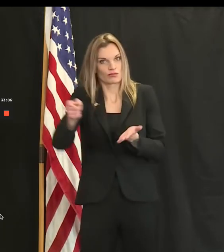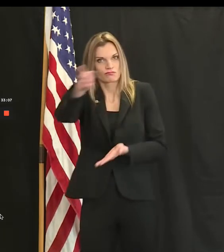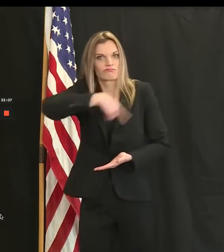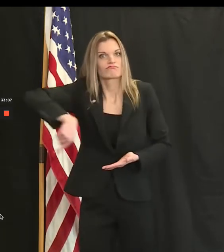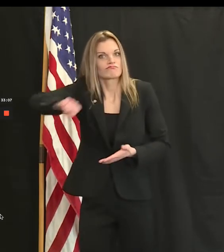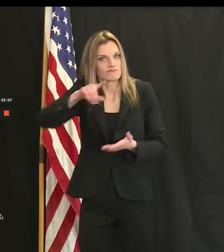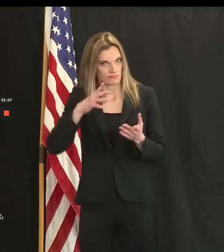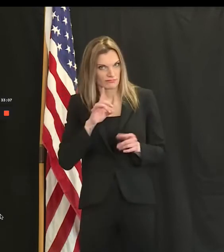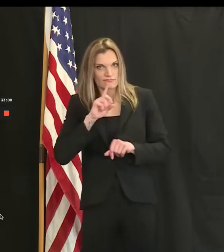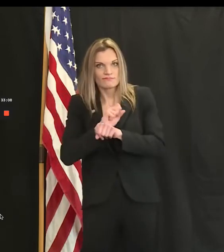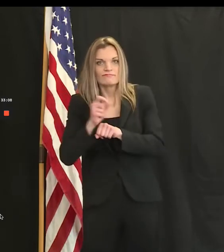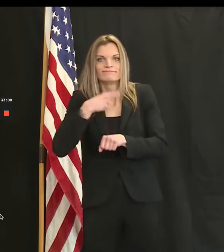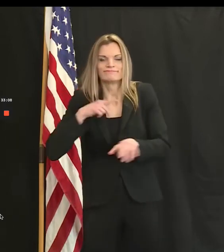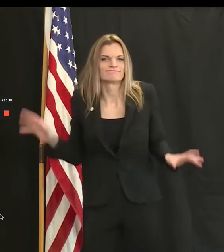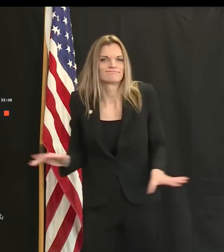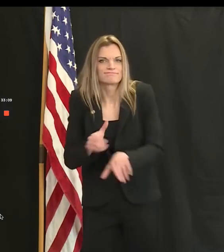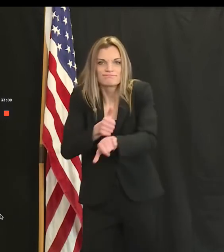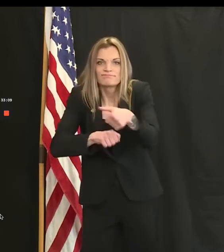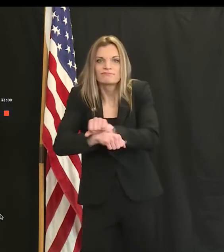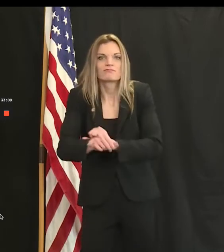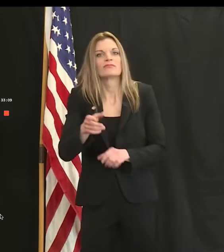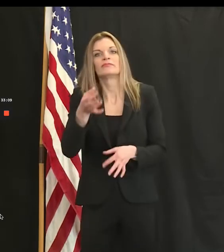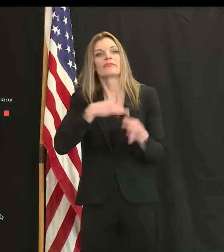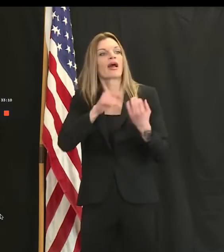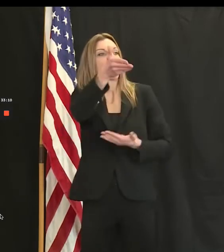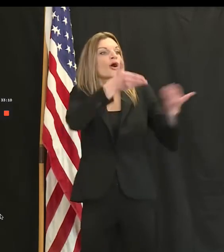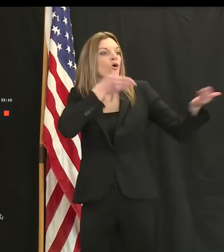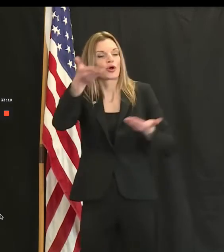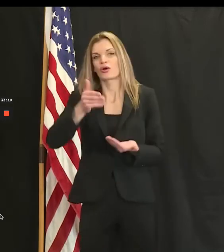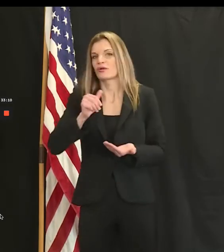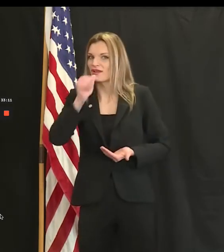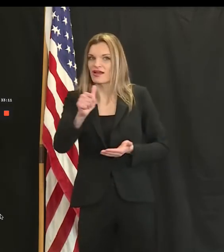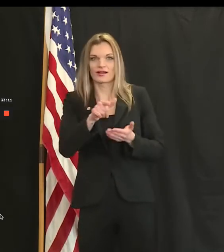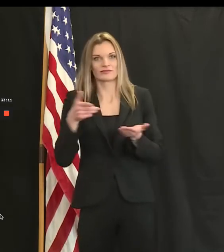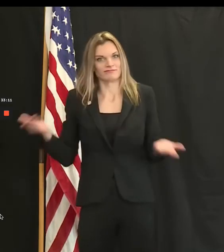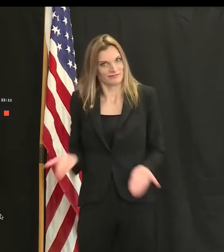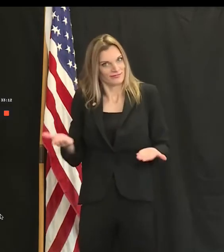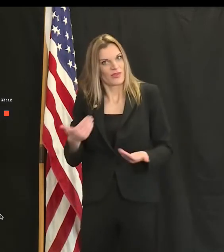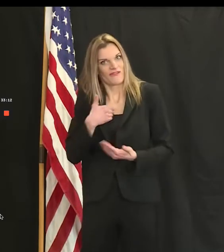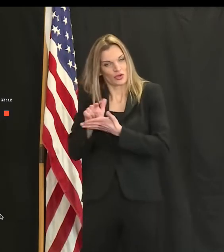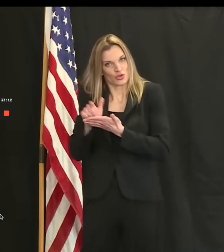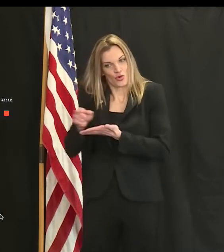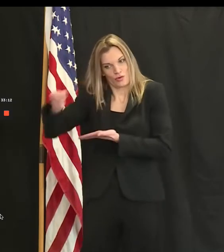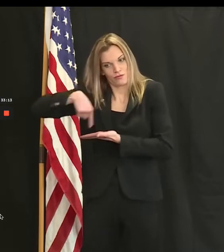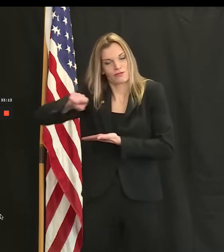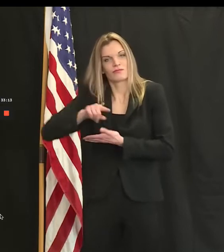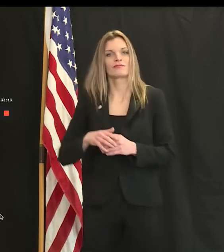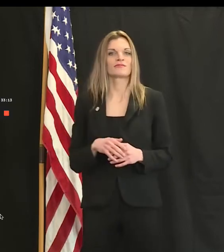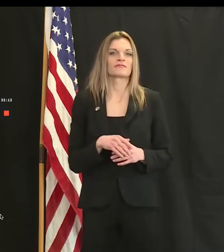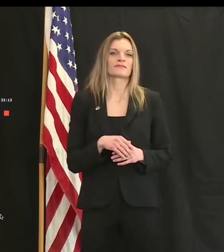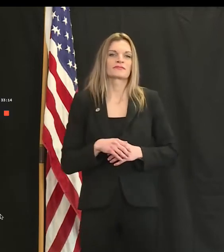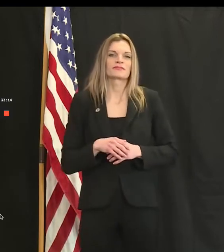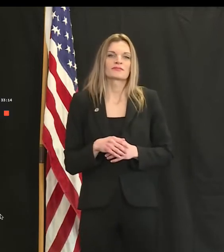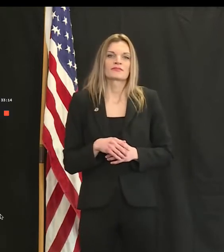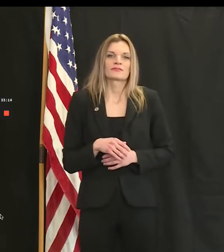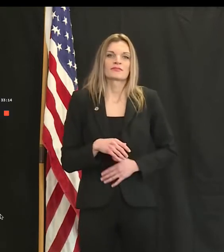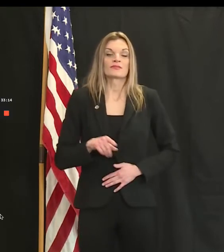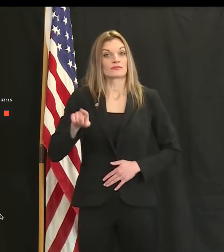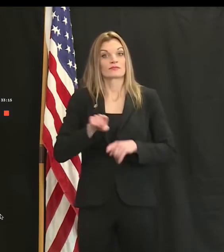did do with our resources is something that Prosecutor Worthy touched on, and that is we used those resources to also